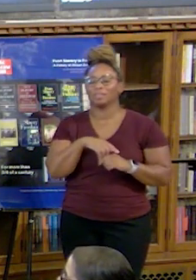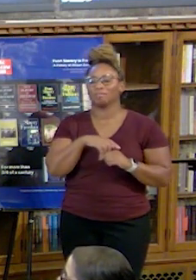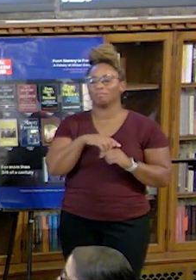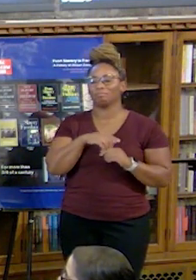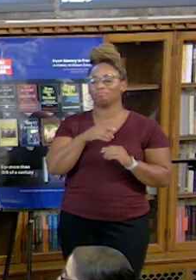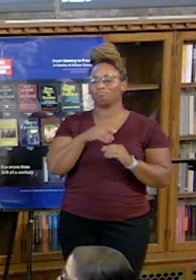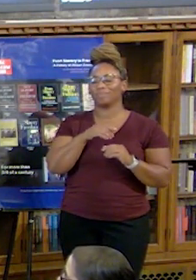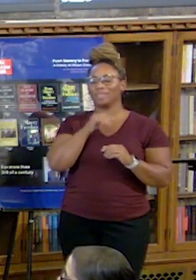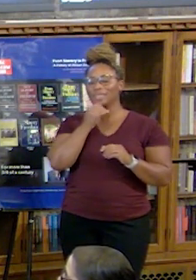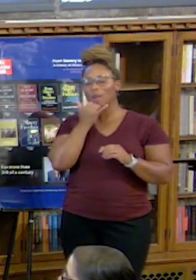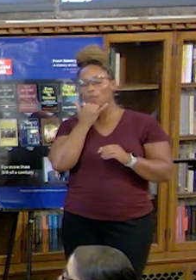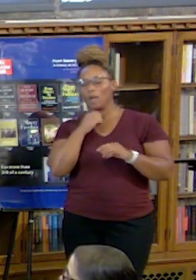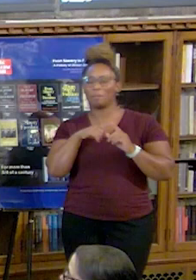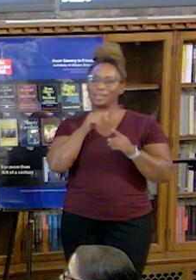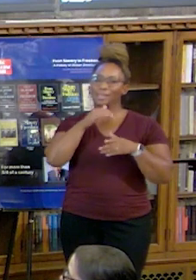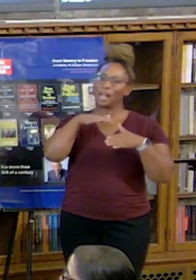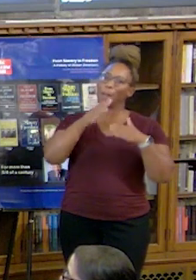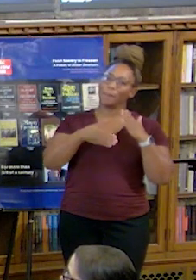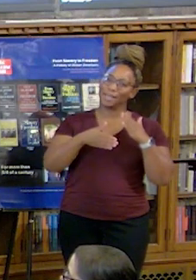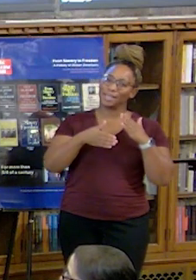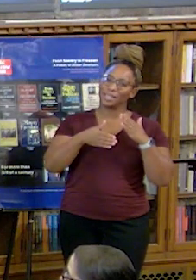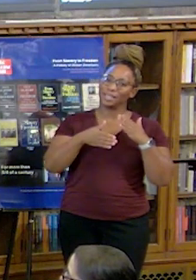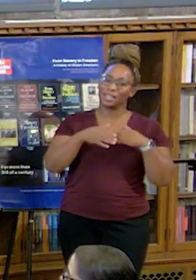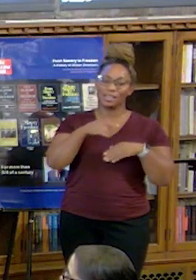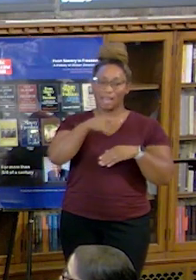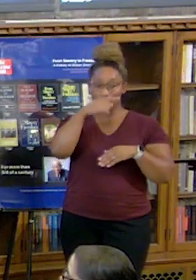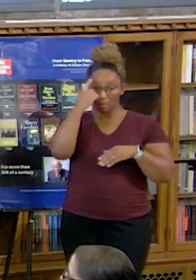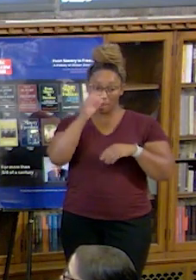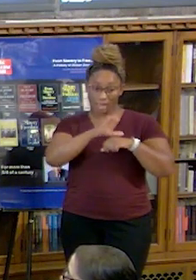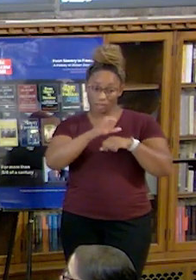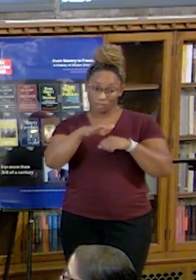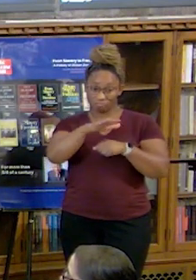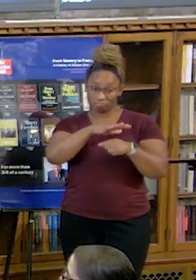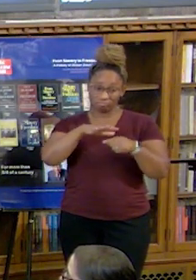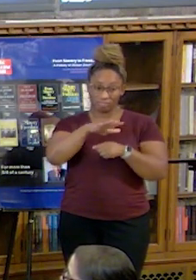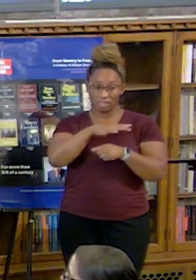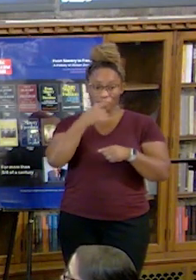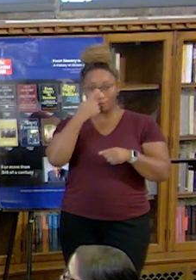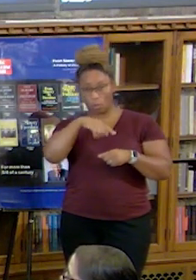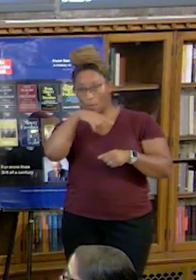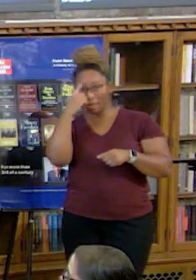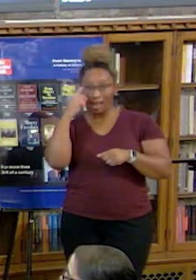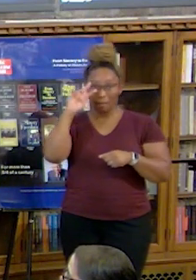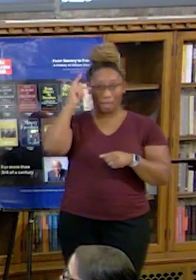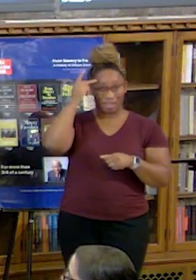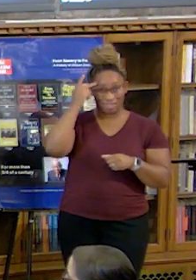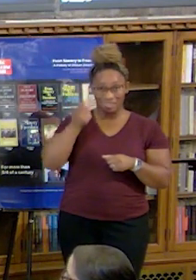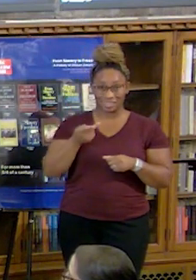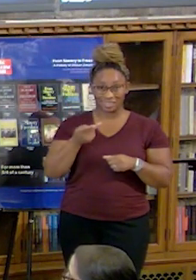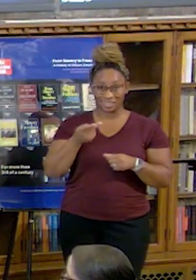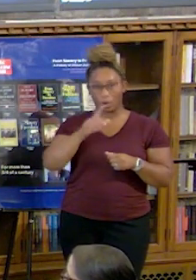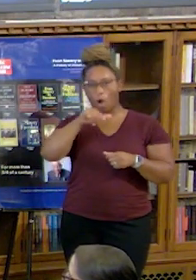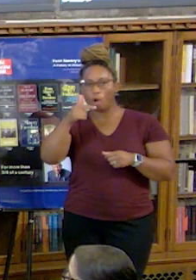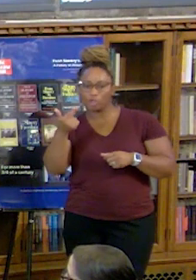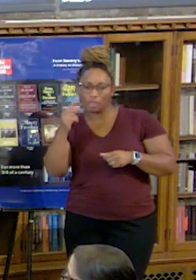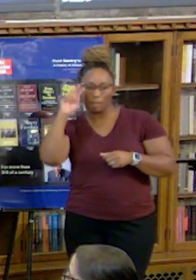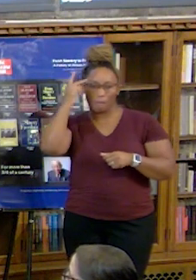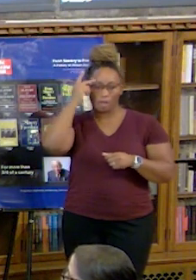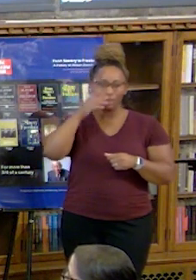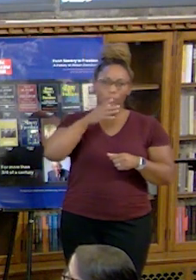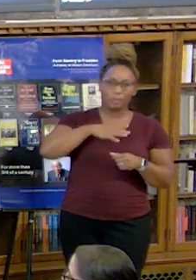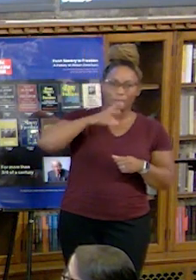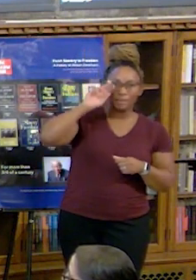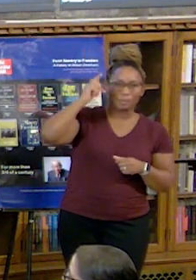it's not long but it's not complete right which is that the black church is a space of black politics government politics women's